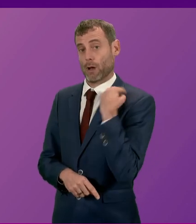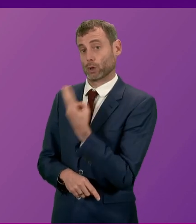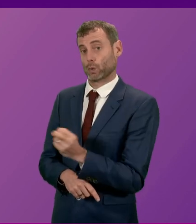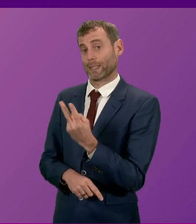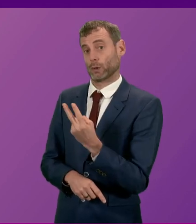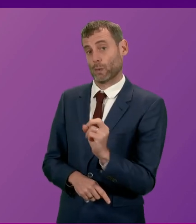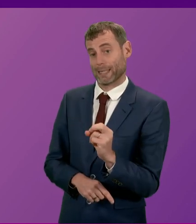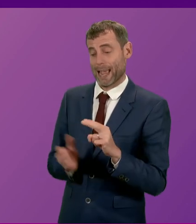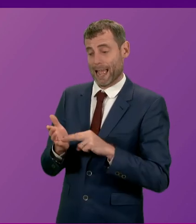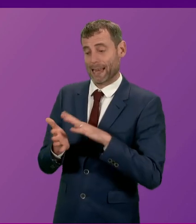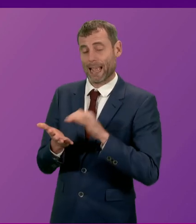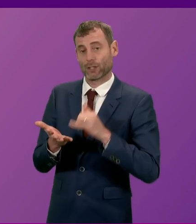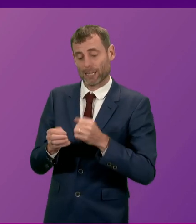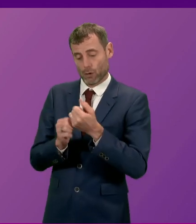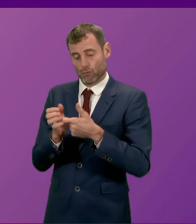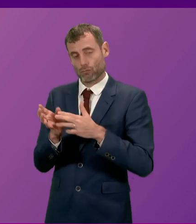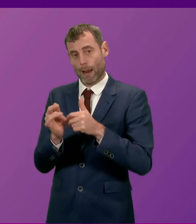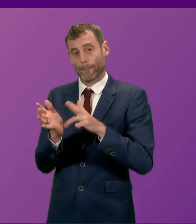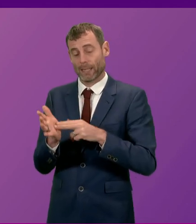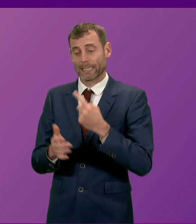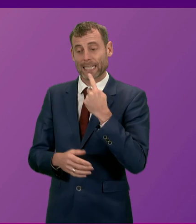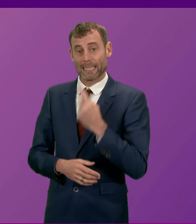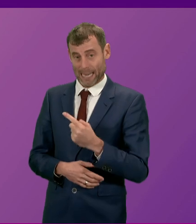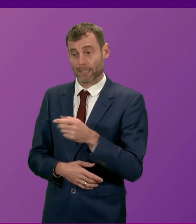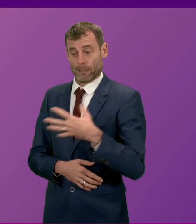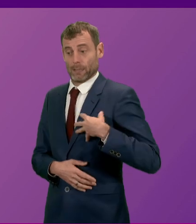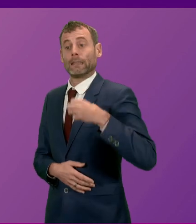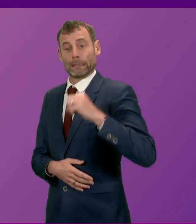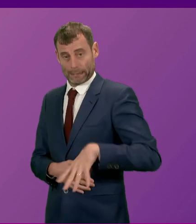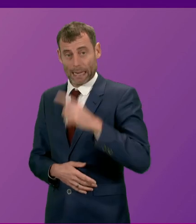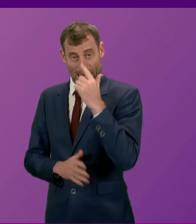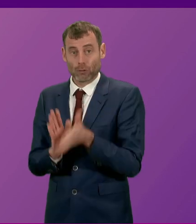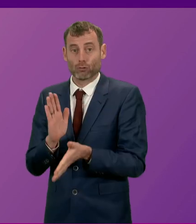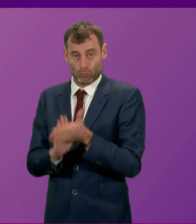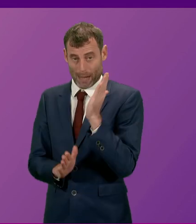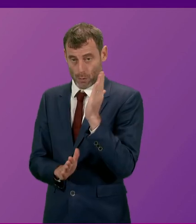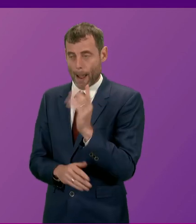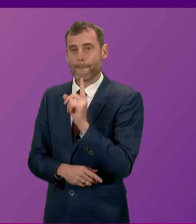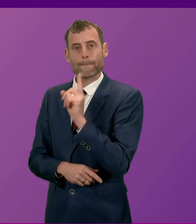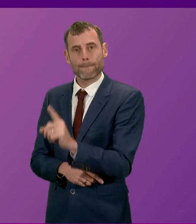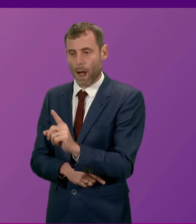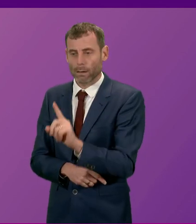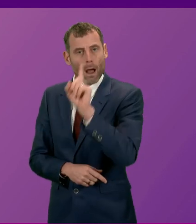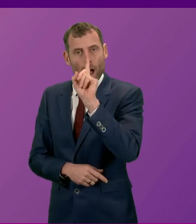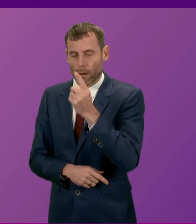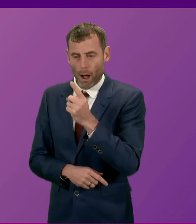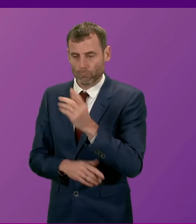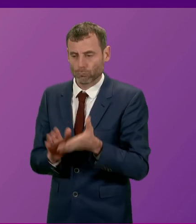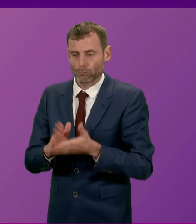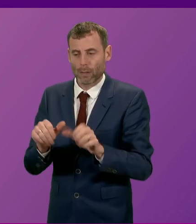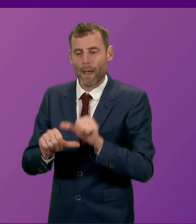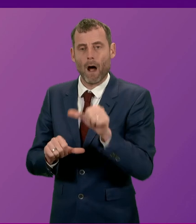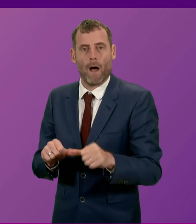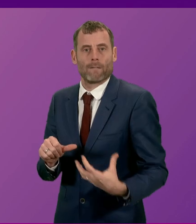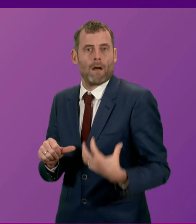she was told by NHS Grampian that she could have a mastectomy straight away, but not have a reconstruction at the same time because of